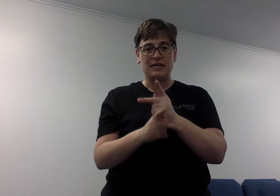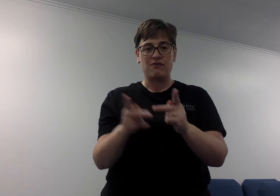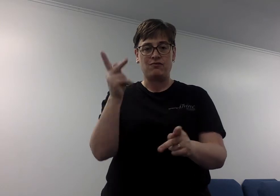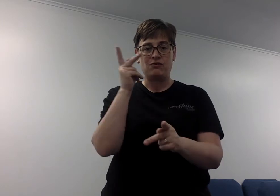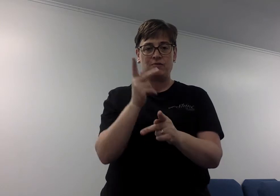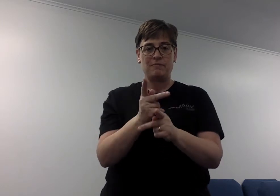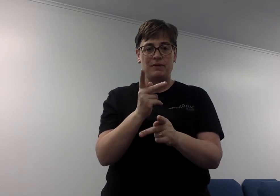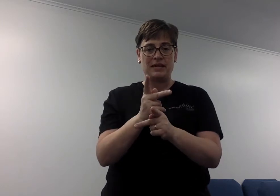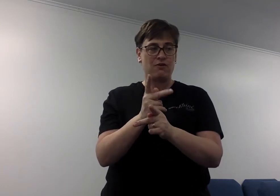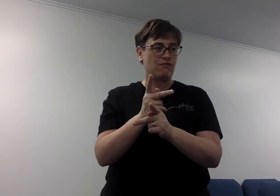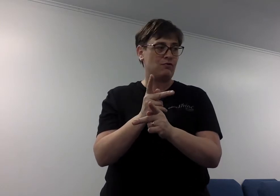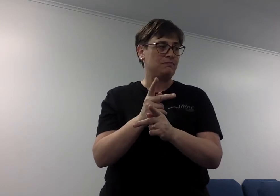careful. Be careful.